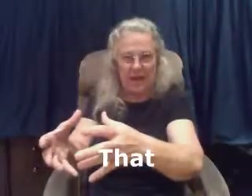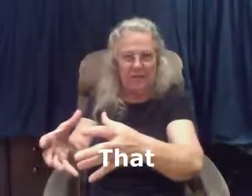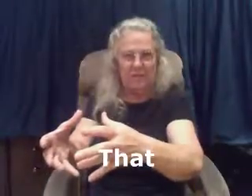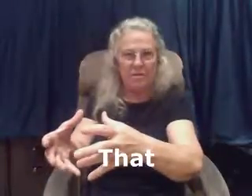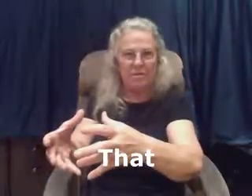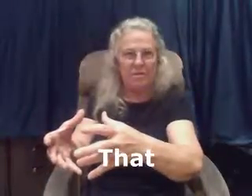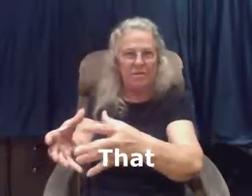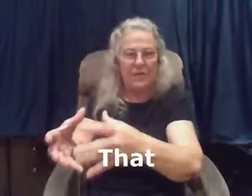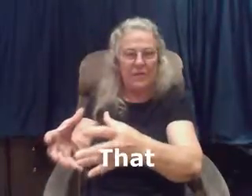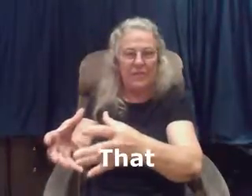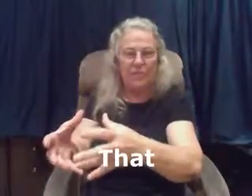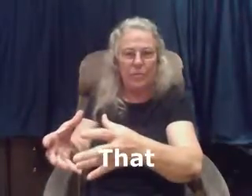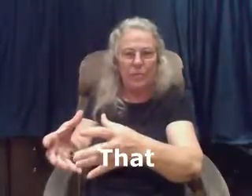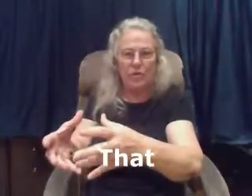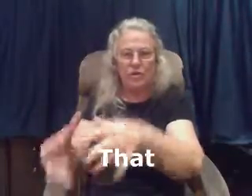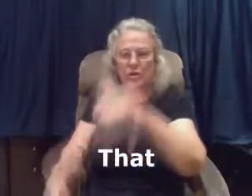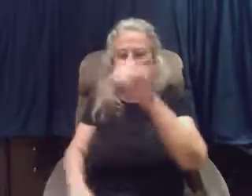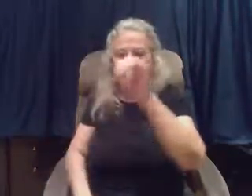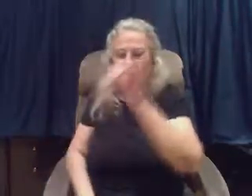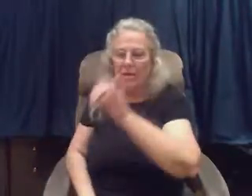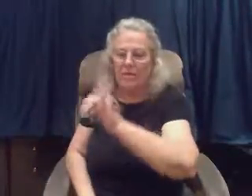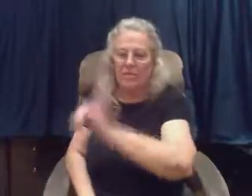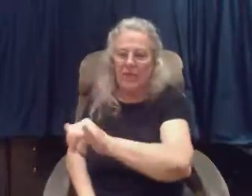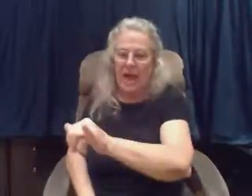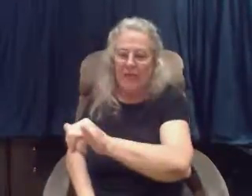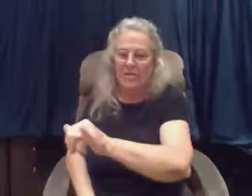designating the information. That.